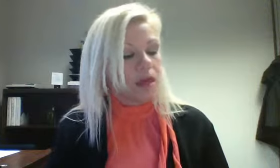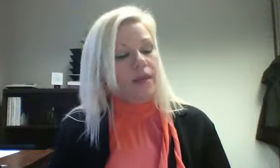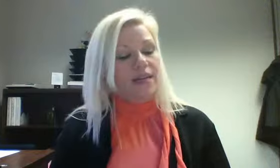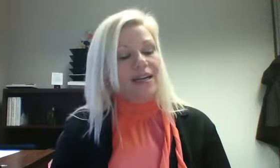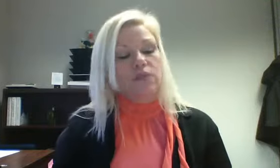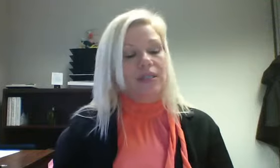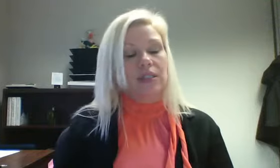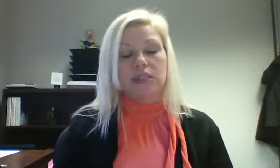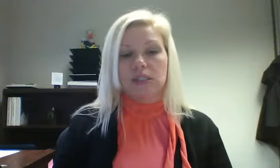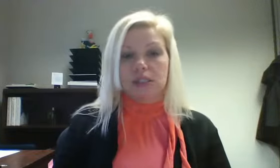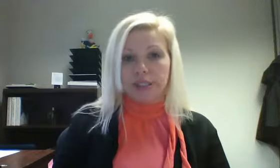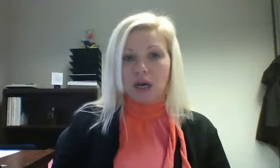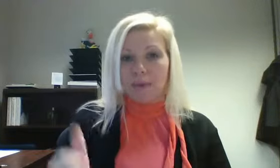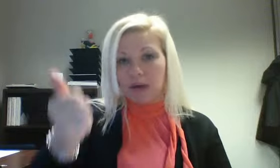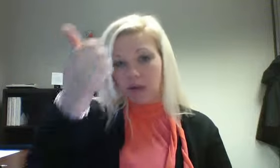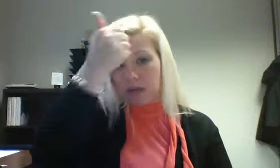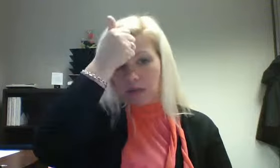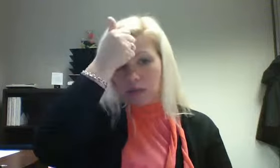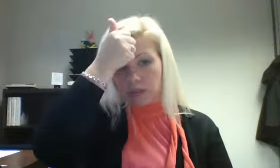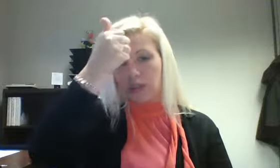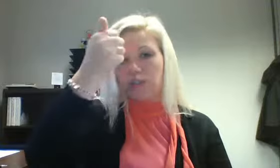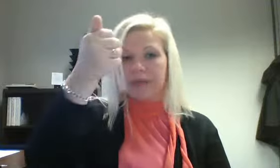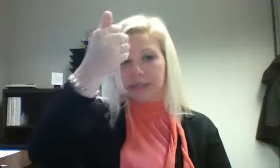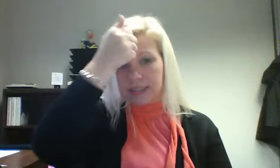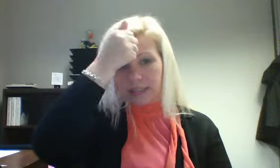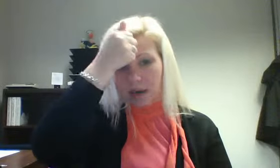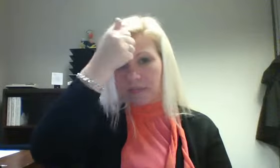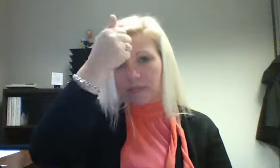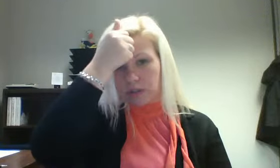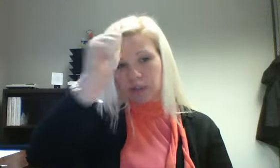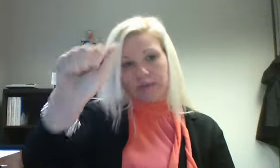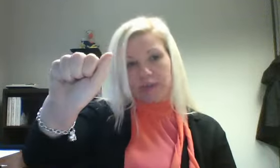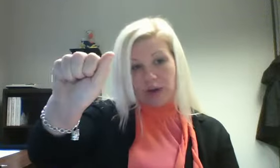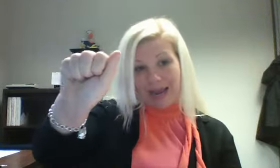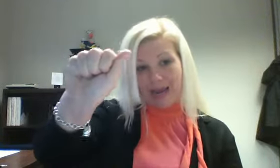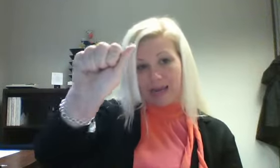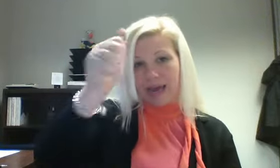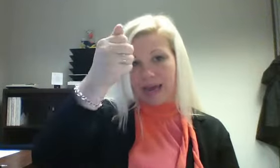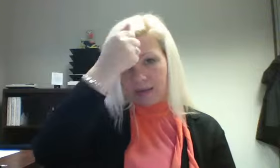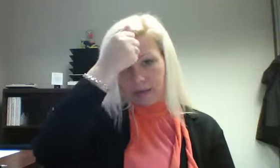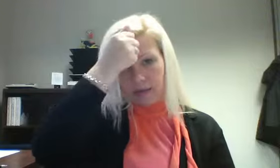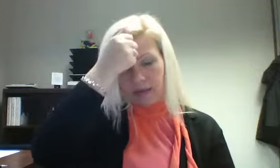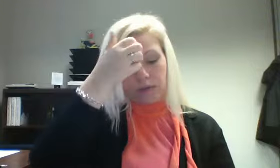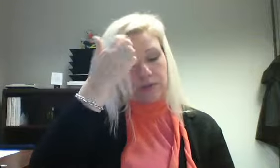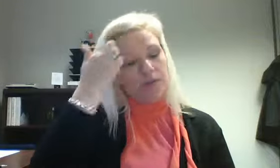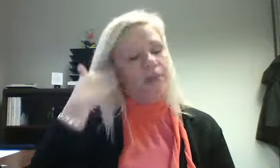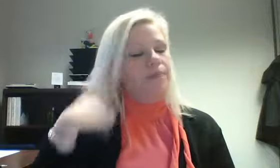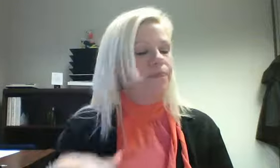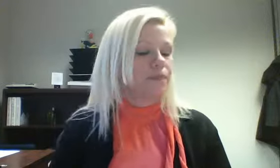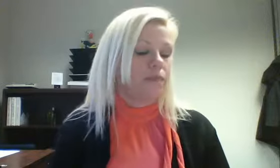The next one is dumb or stupid. Dumb or stupid. Your A hand. Dumb or stupid.